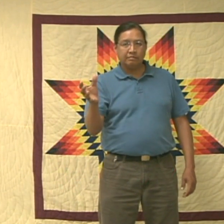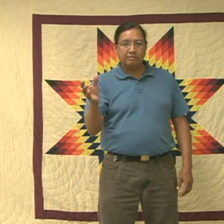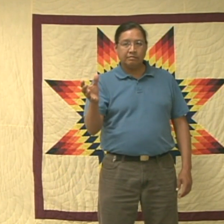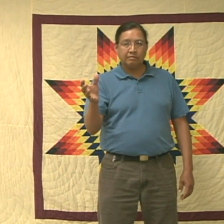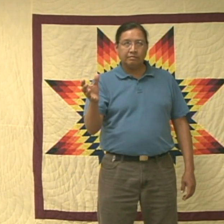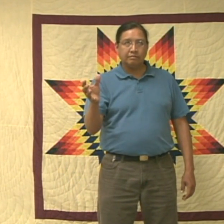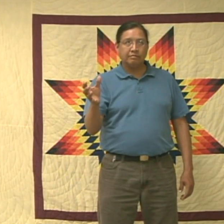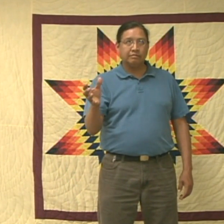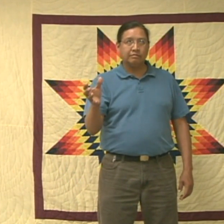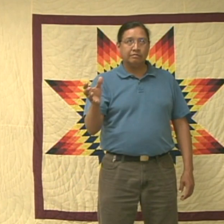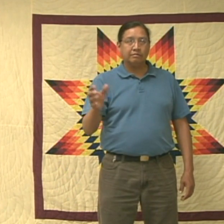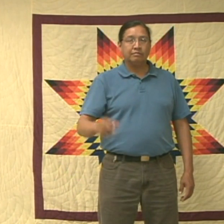What?